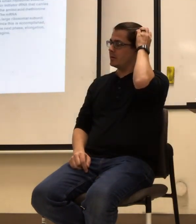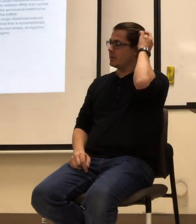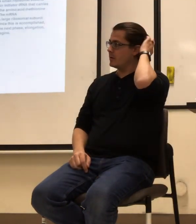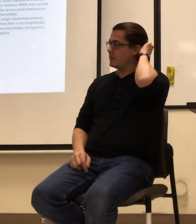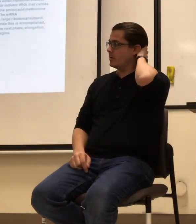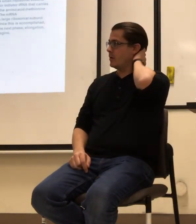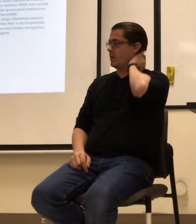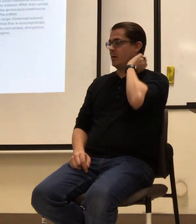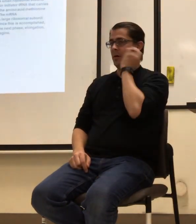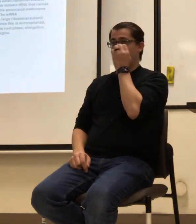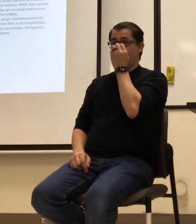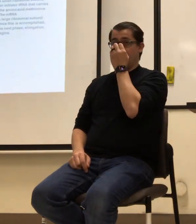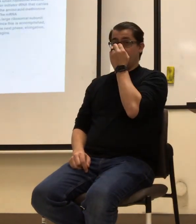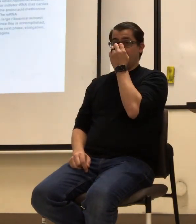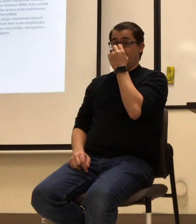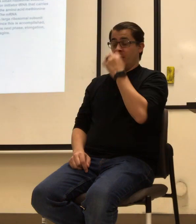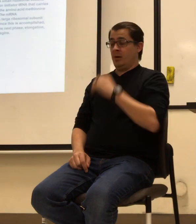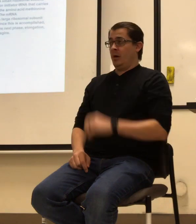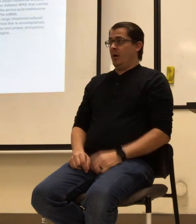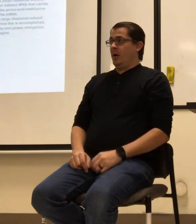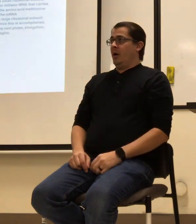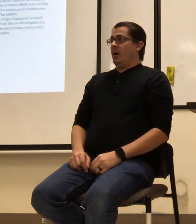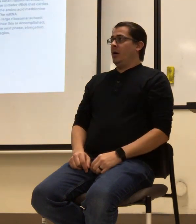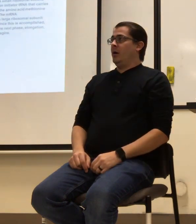All the RNAs